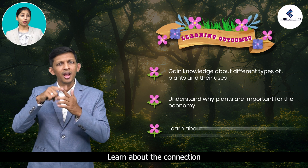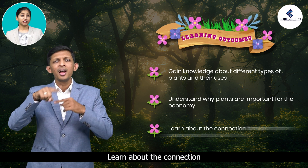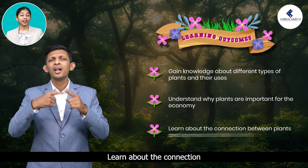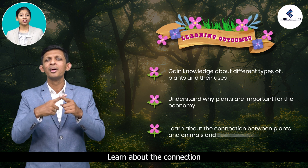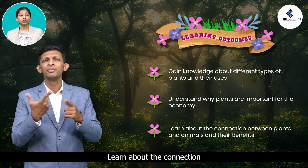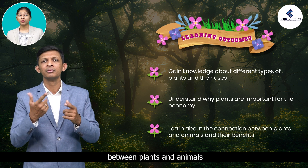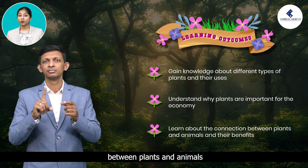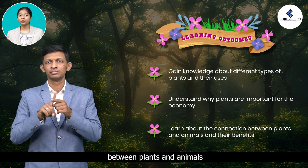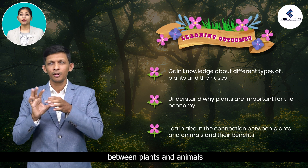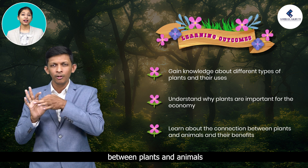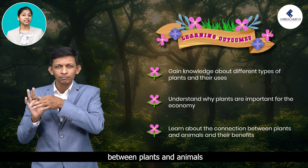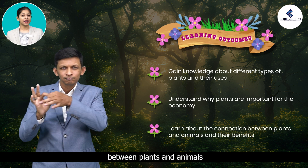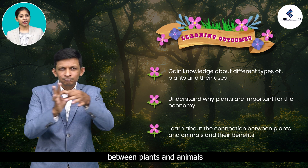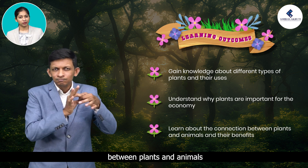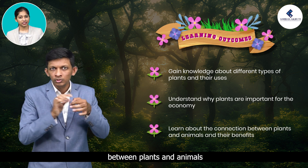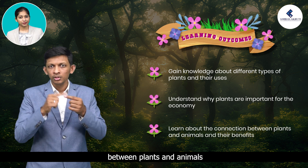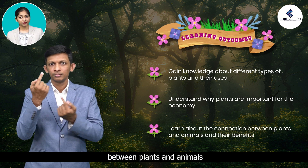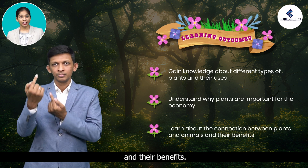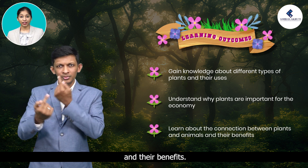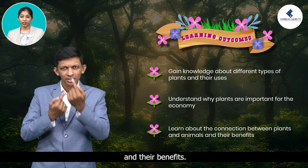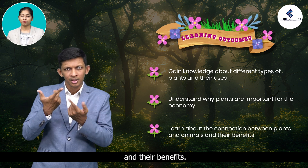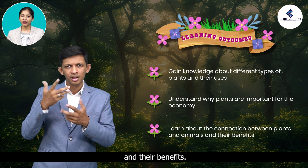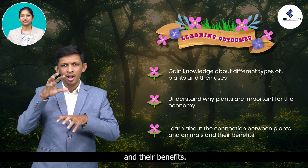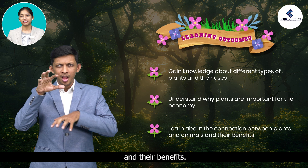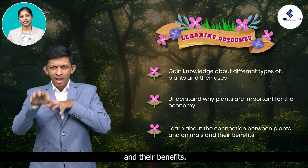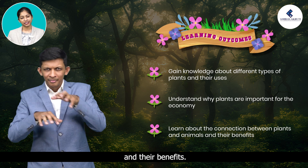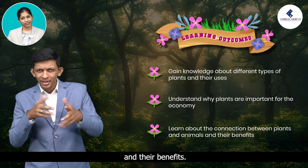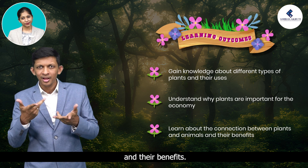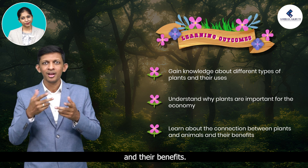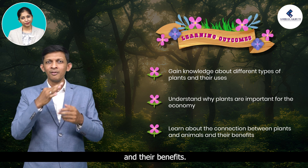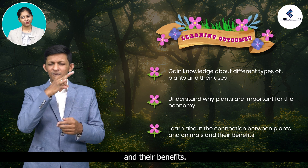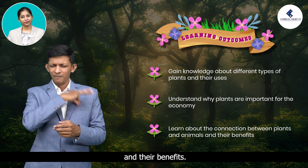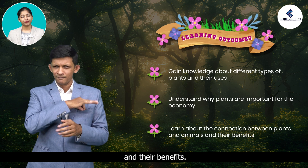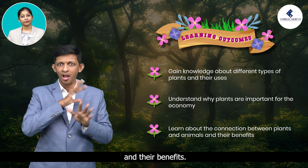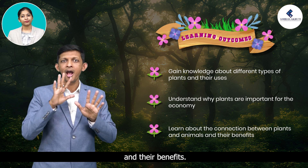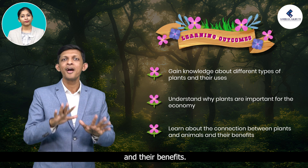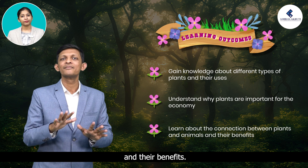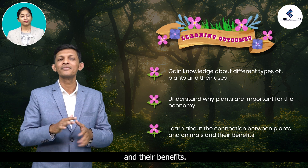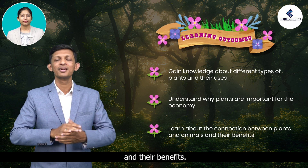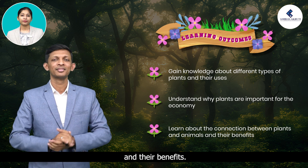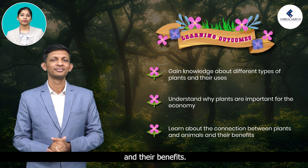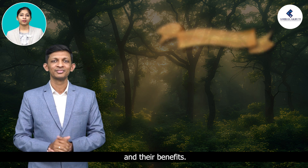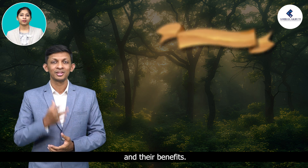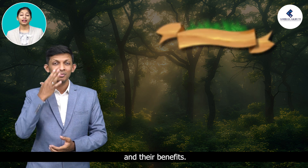Learn about the connection between plants and animals and their benefits.